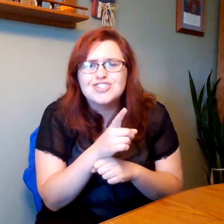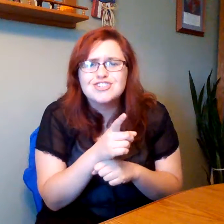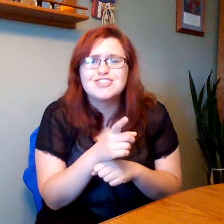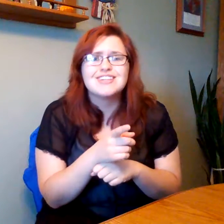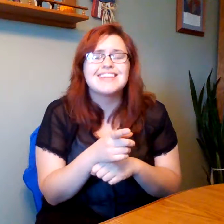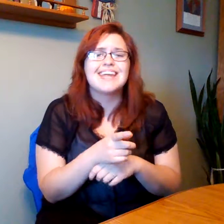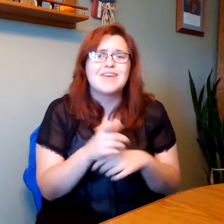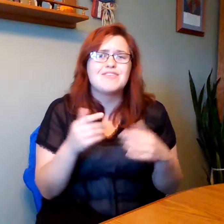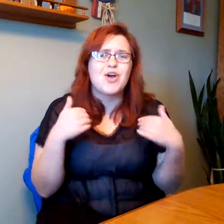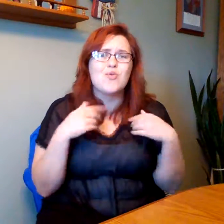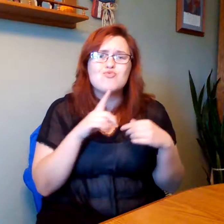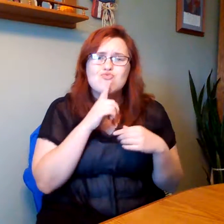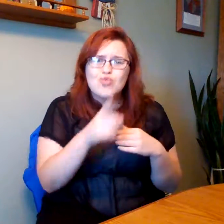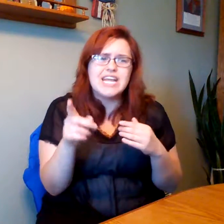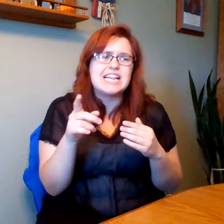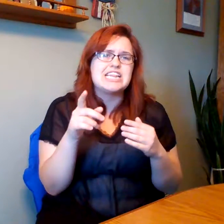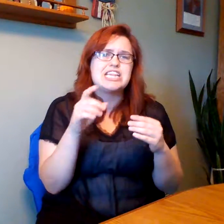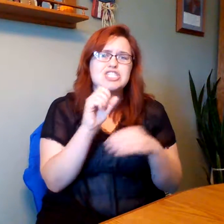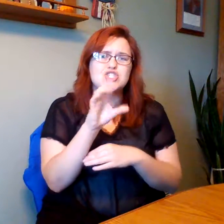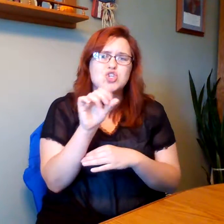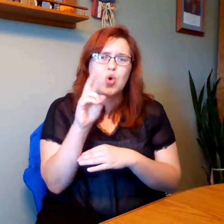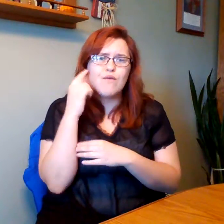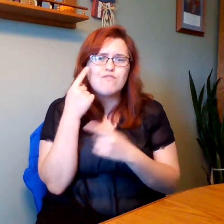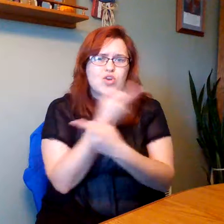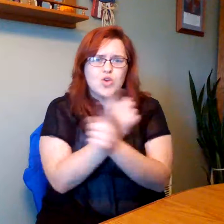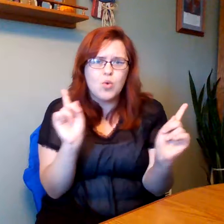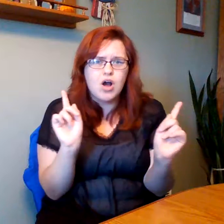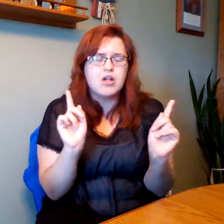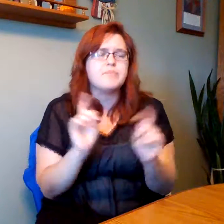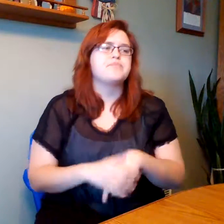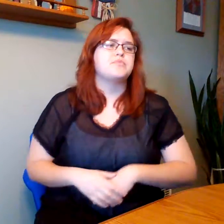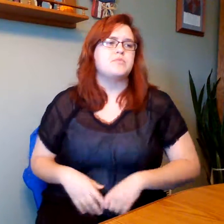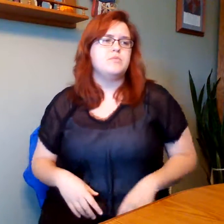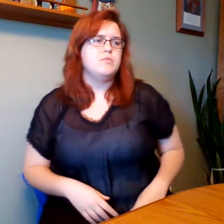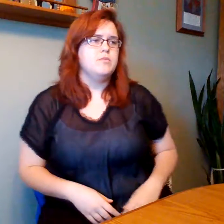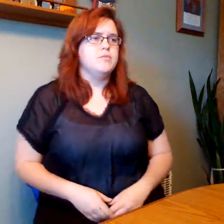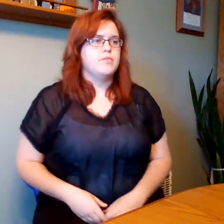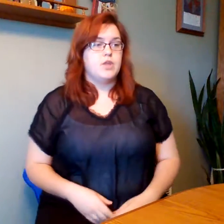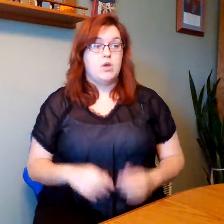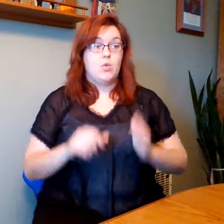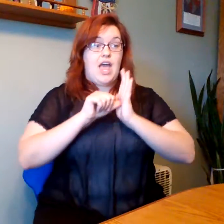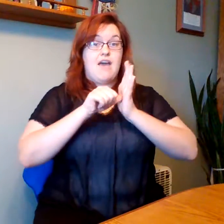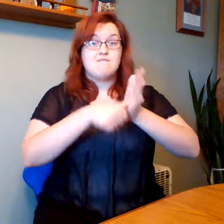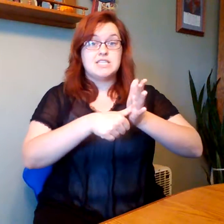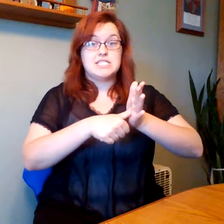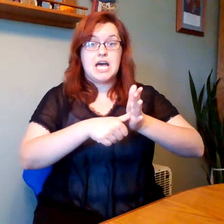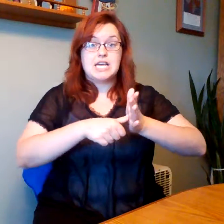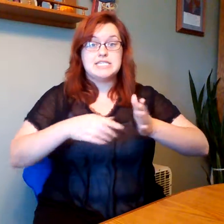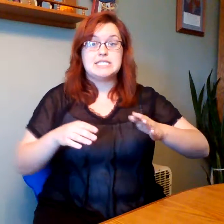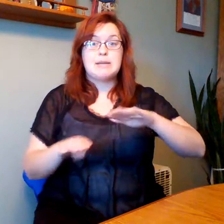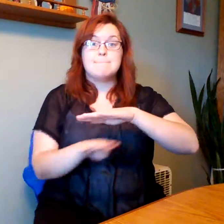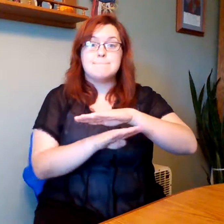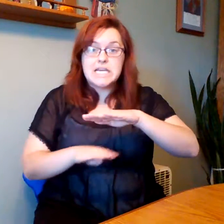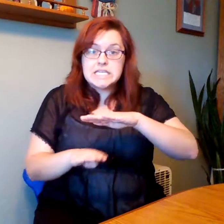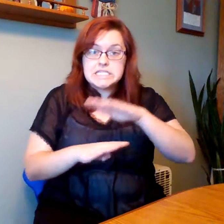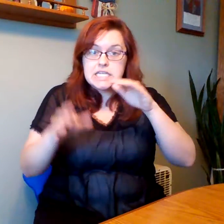for everyone. Despite being multiple choice computer scored, they emphasize basic concepts and principles. They don't ask